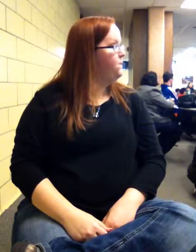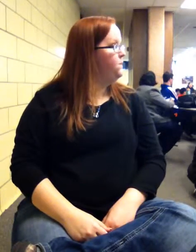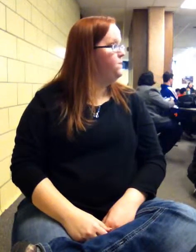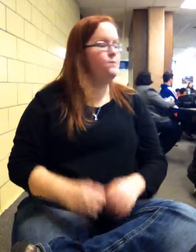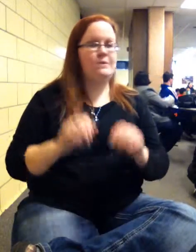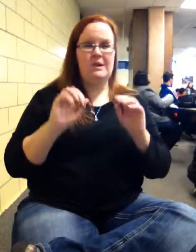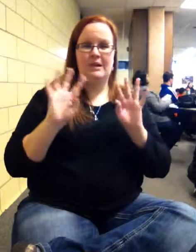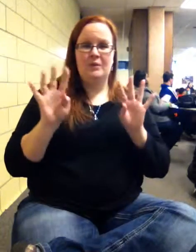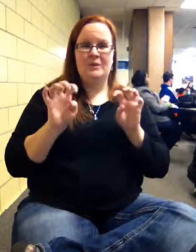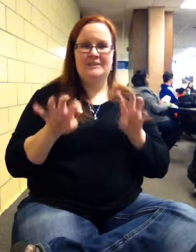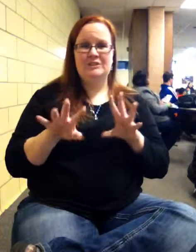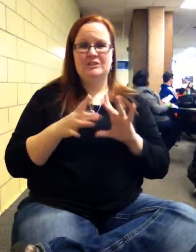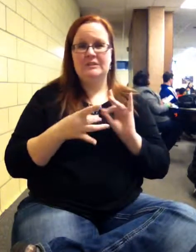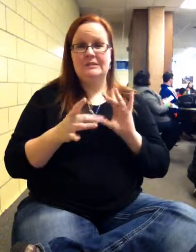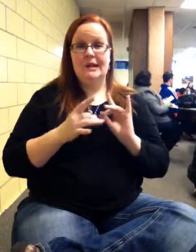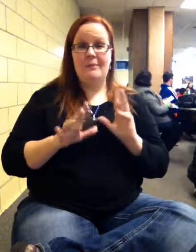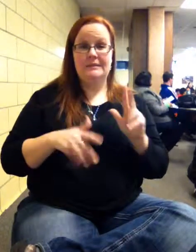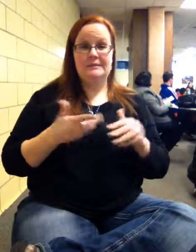Questions or comments?